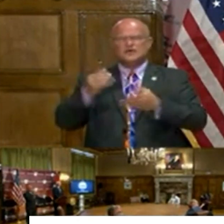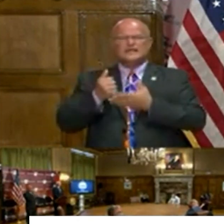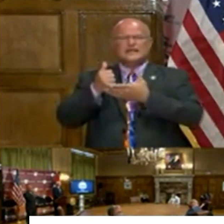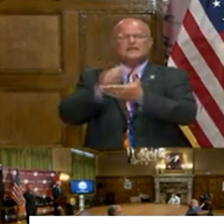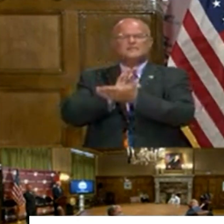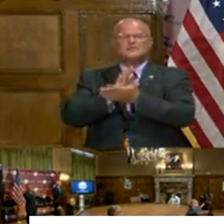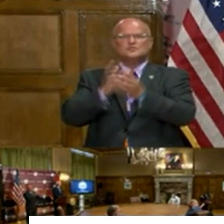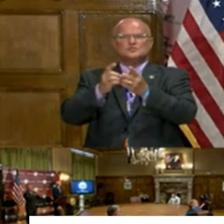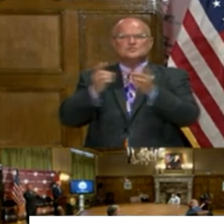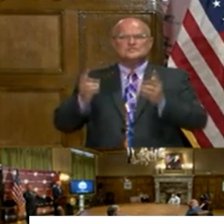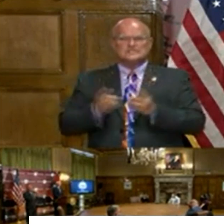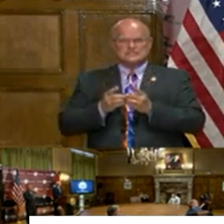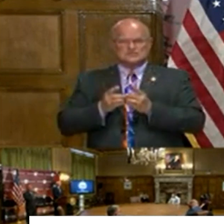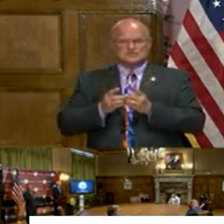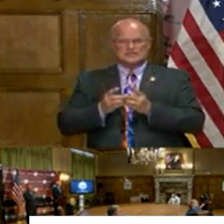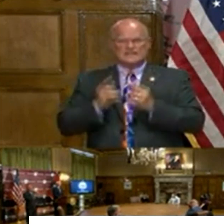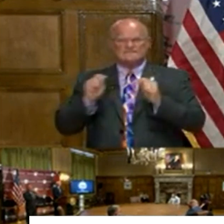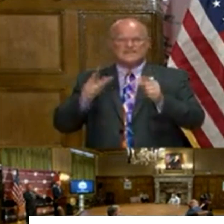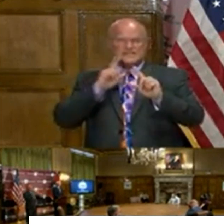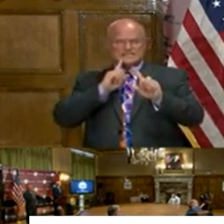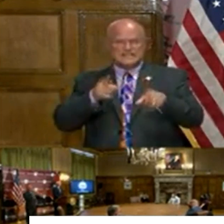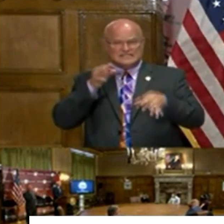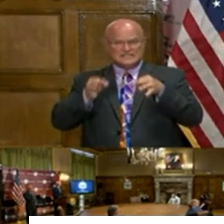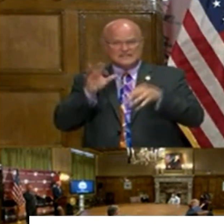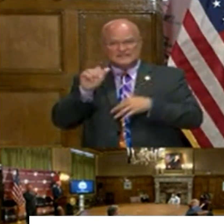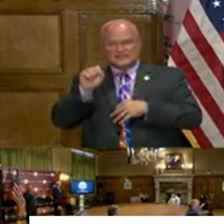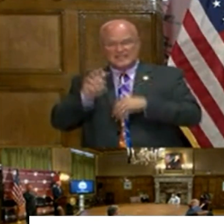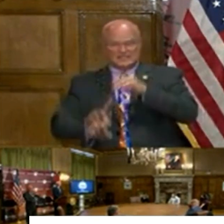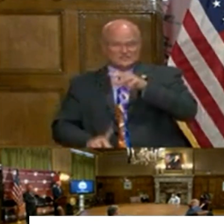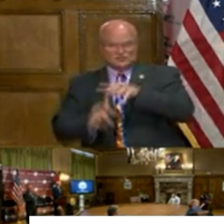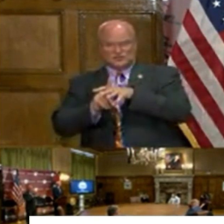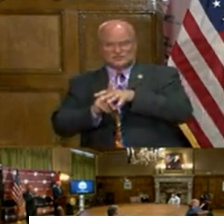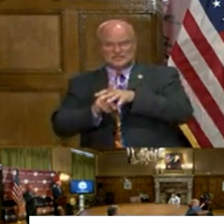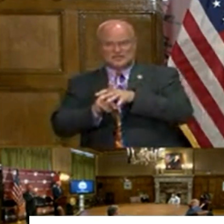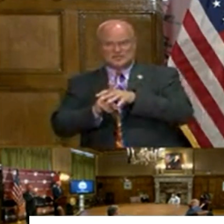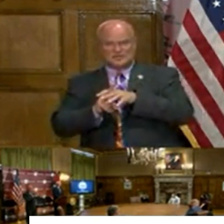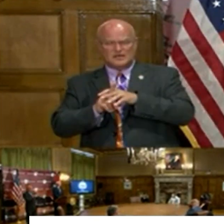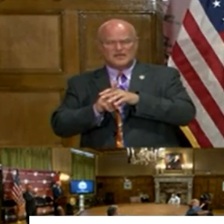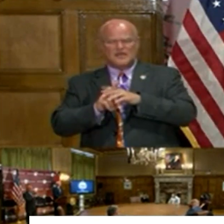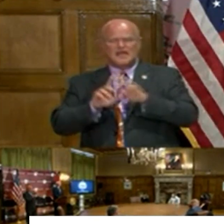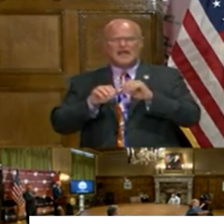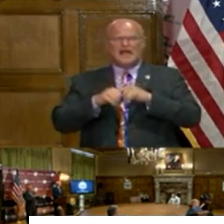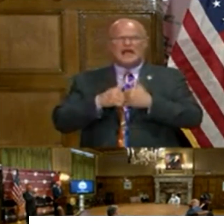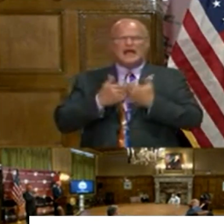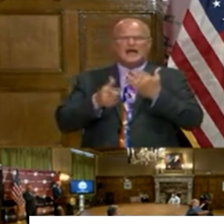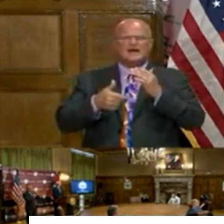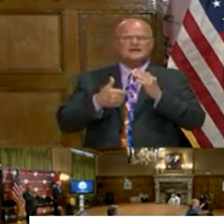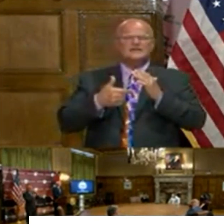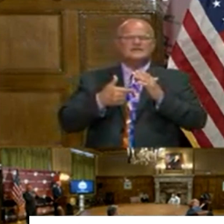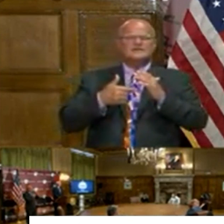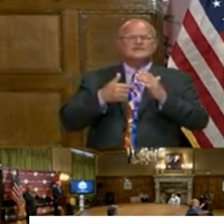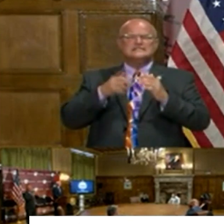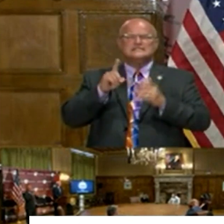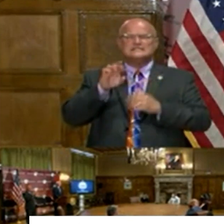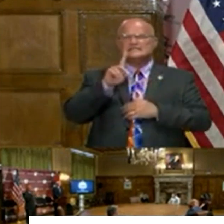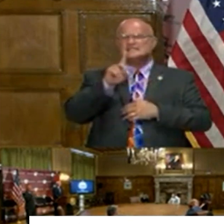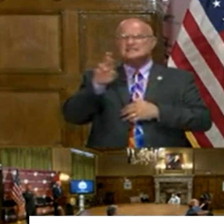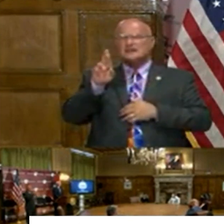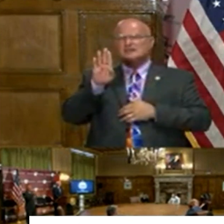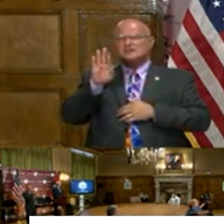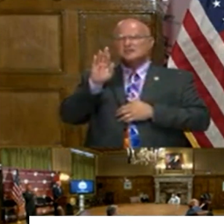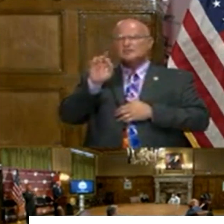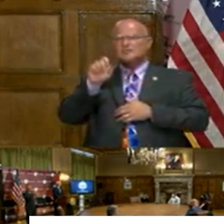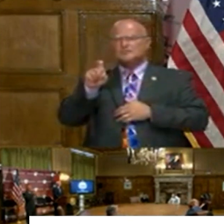school districts get fast answers if there is a case in a school. How does the news that you got from Dr. Birx impact that plan once you get out of